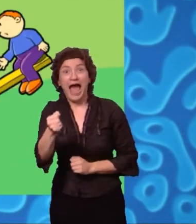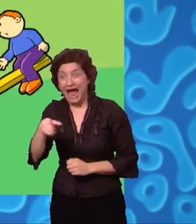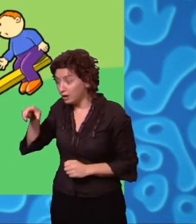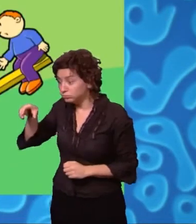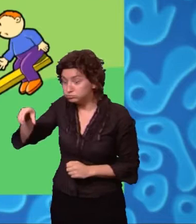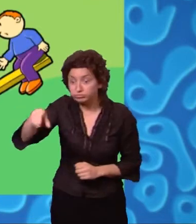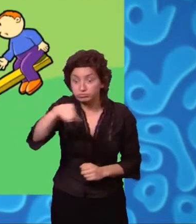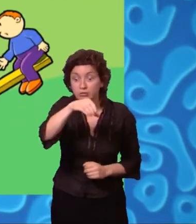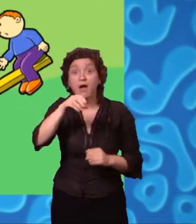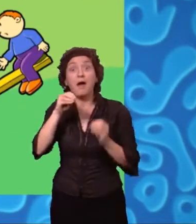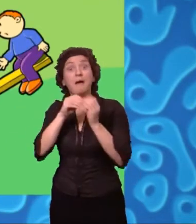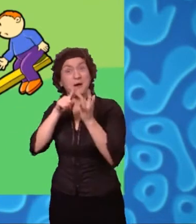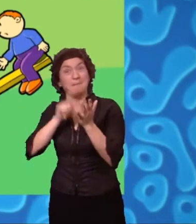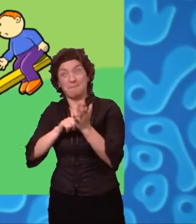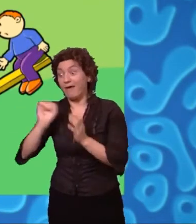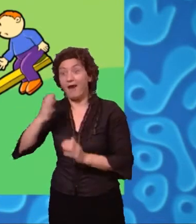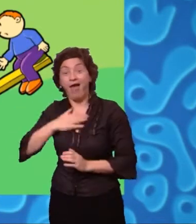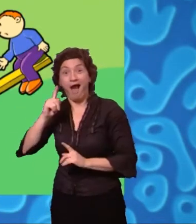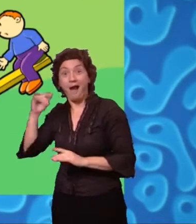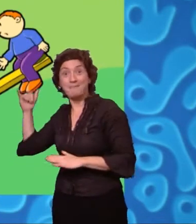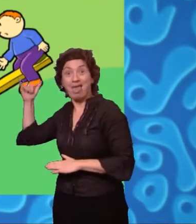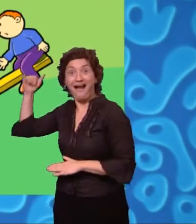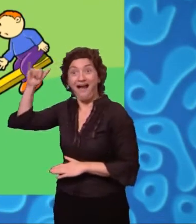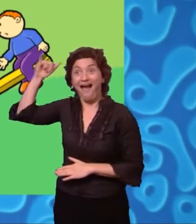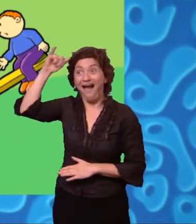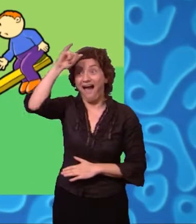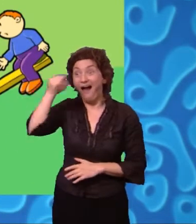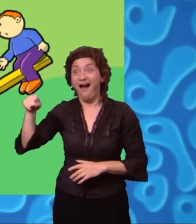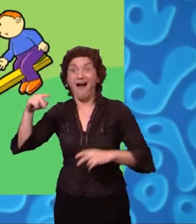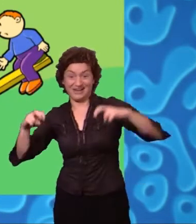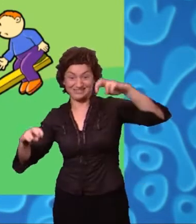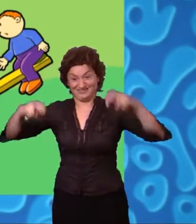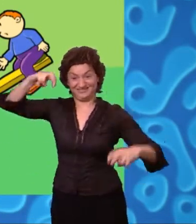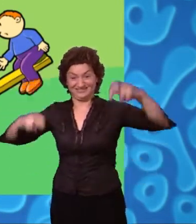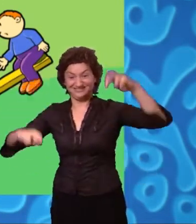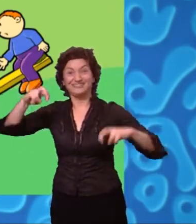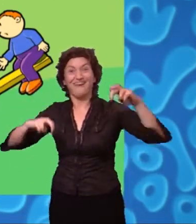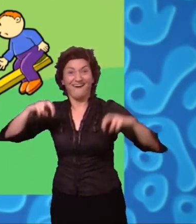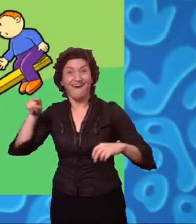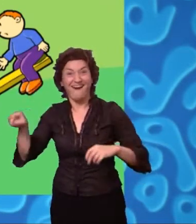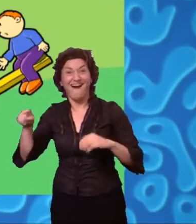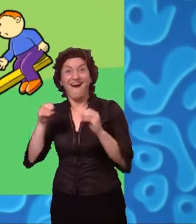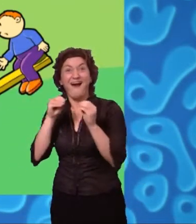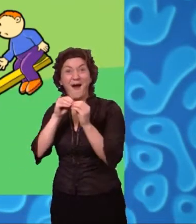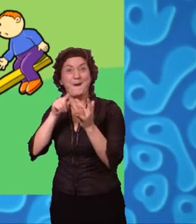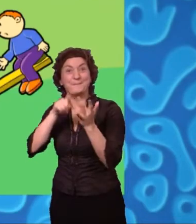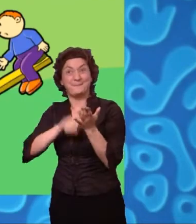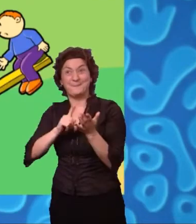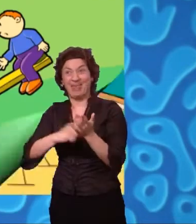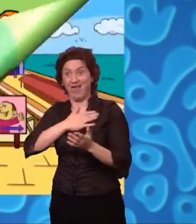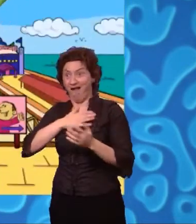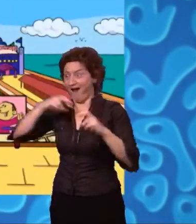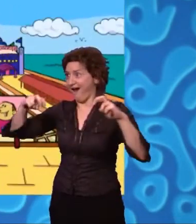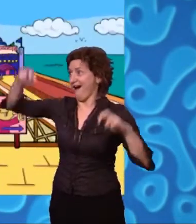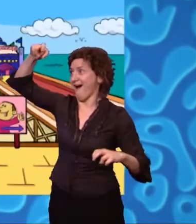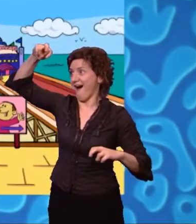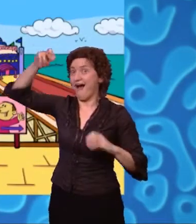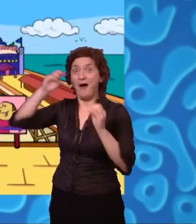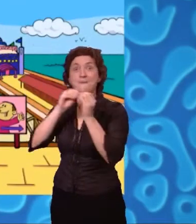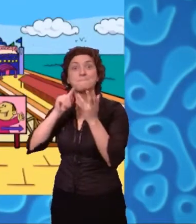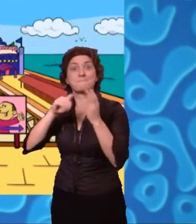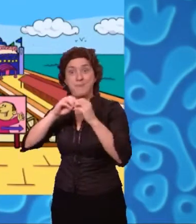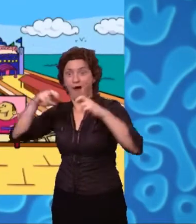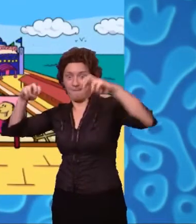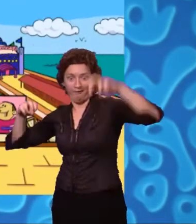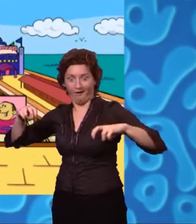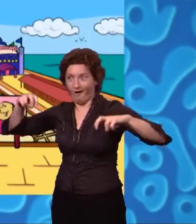seesaw, Bill always wanted to be up, and Bob always wanted to be down, so there was no seesawing at all. One summer's day, they